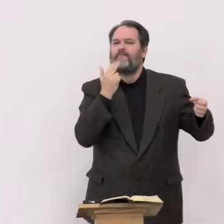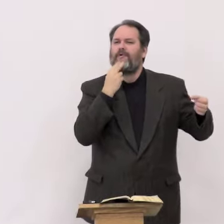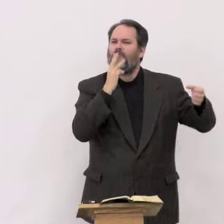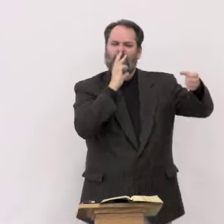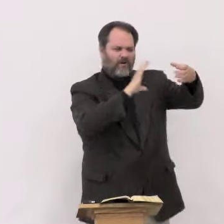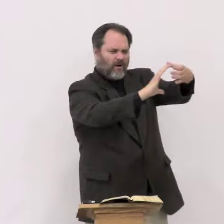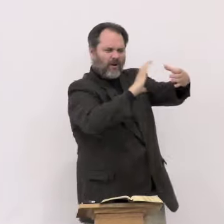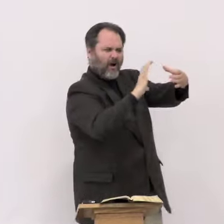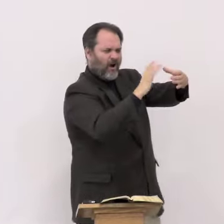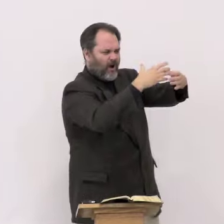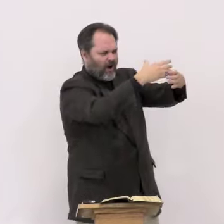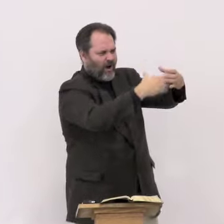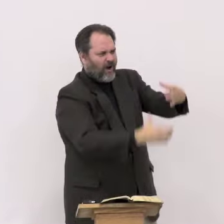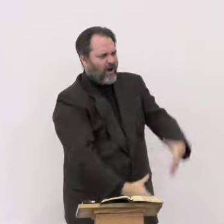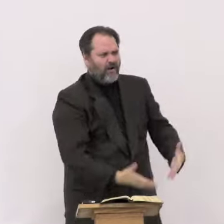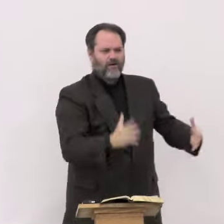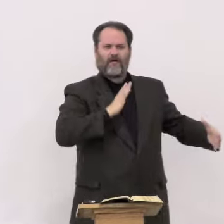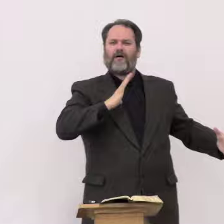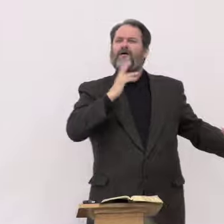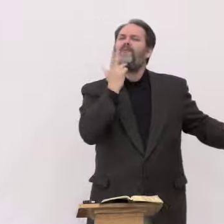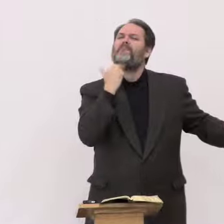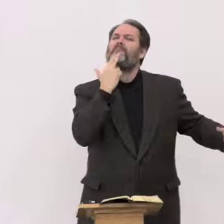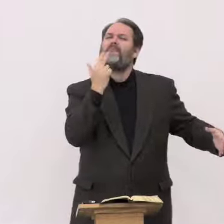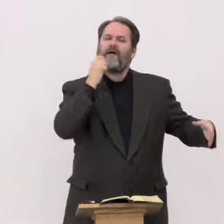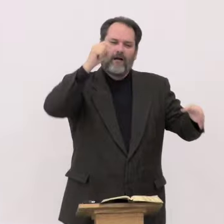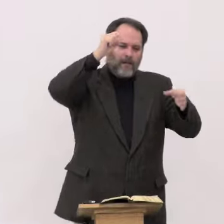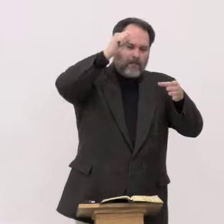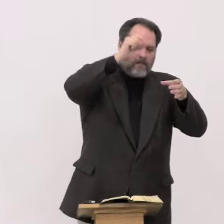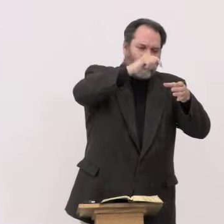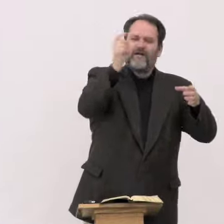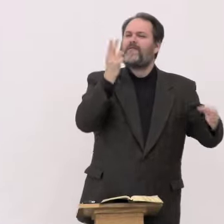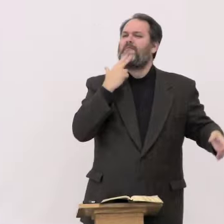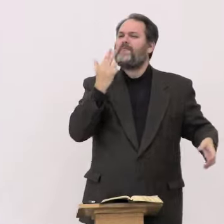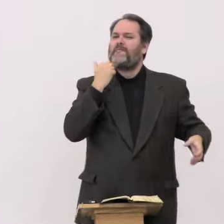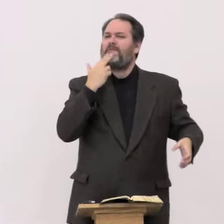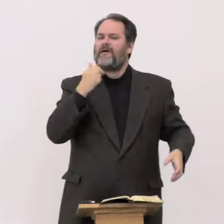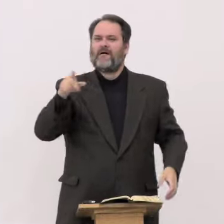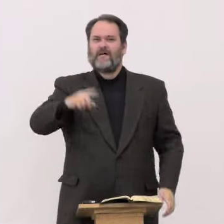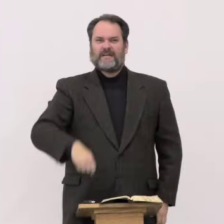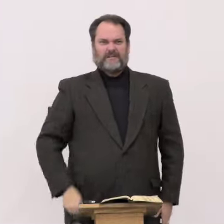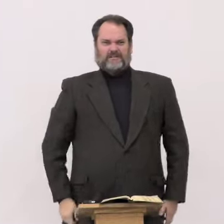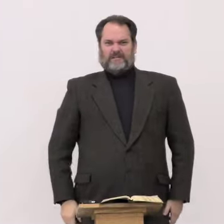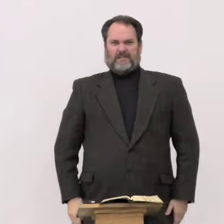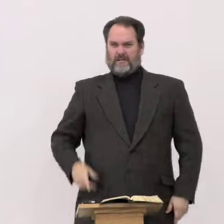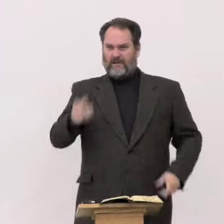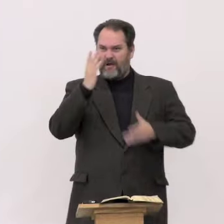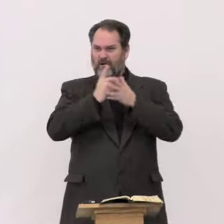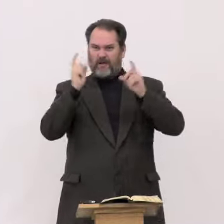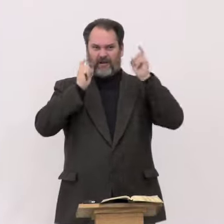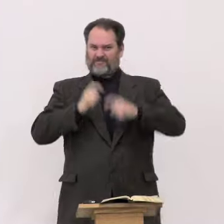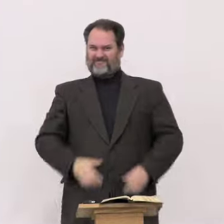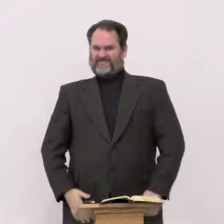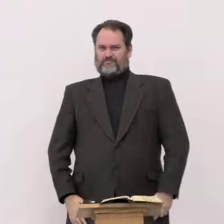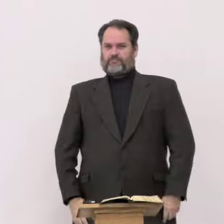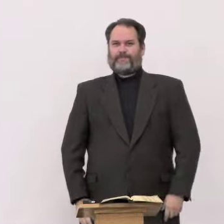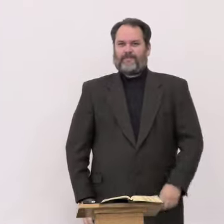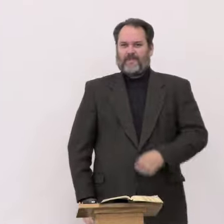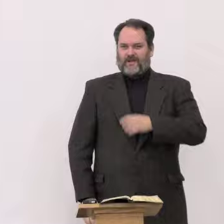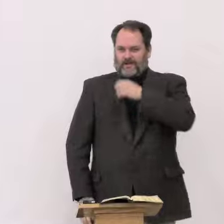drip of something from the sewer. And then in a cup of clean water. Some people think, no,